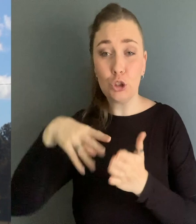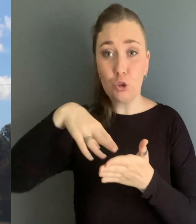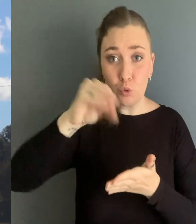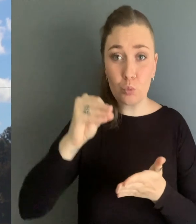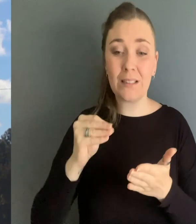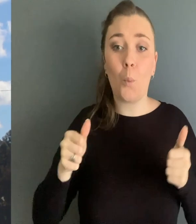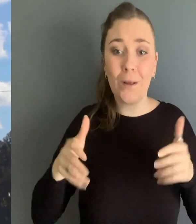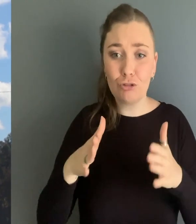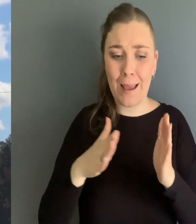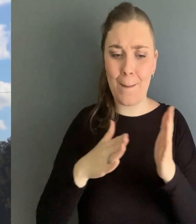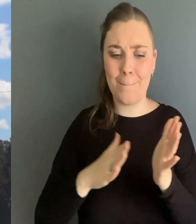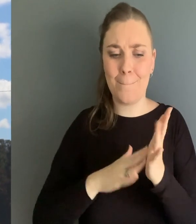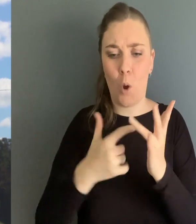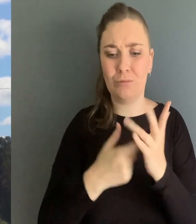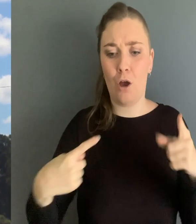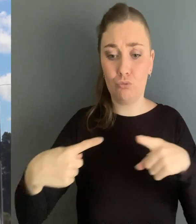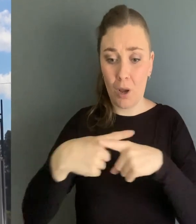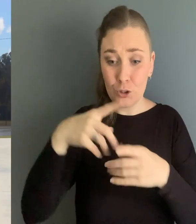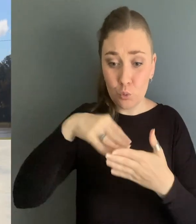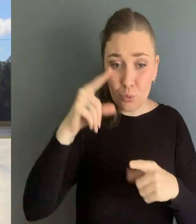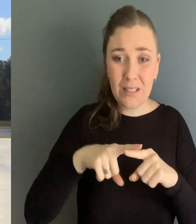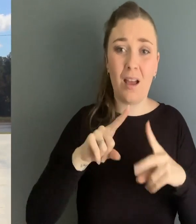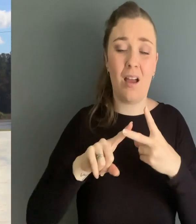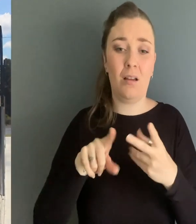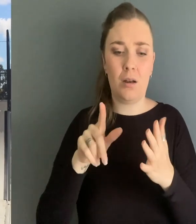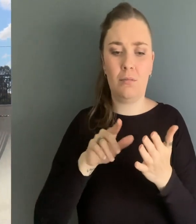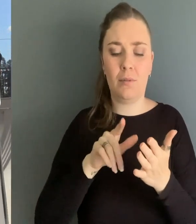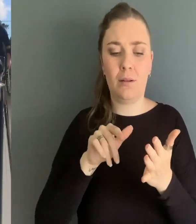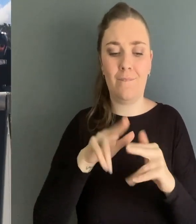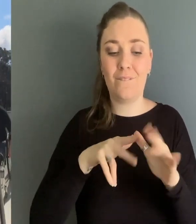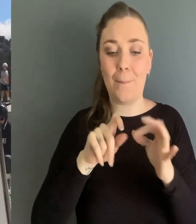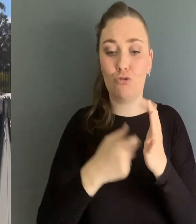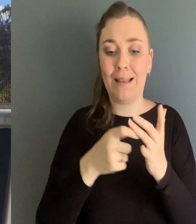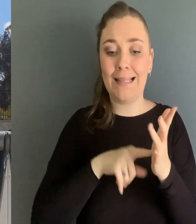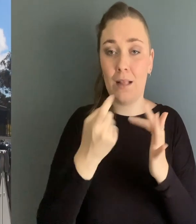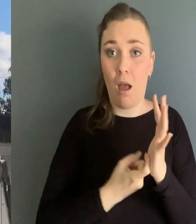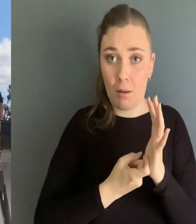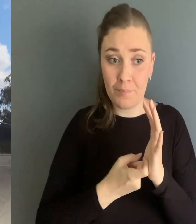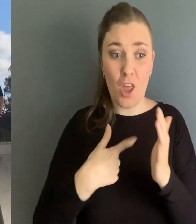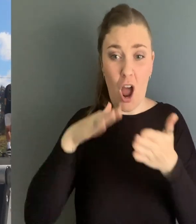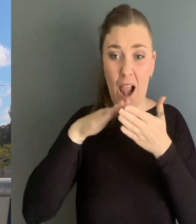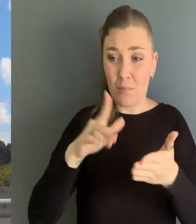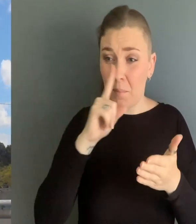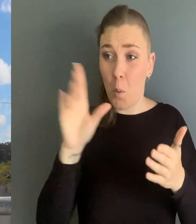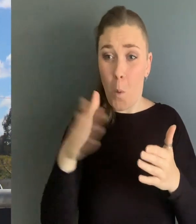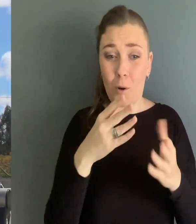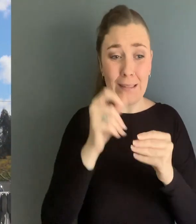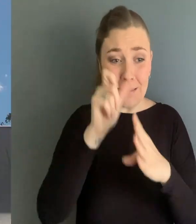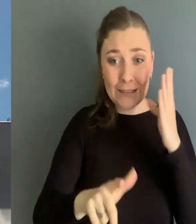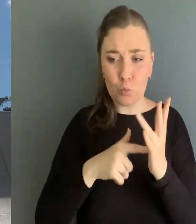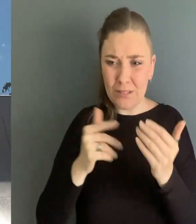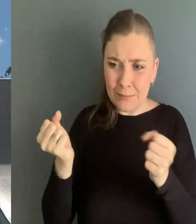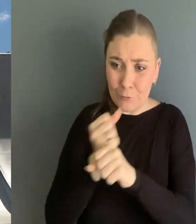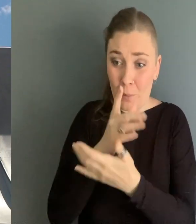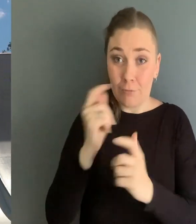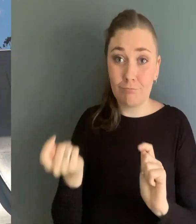rider fabricator and disability advocate i aim to help all people with disabilities live their best lives and i believe that anything